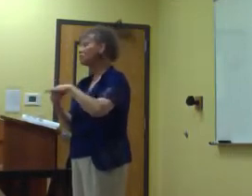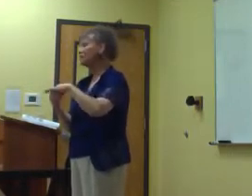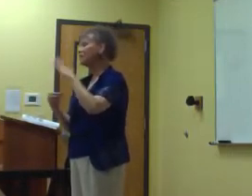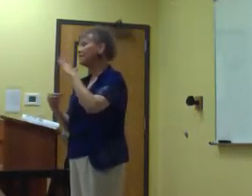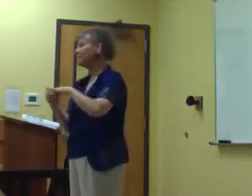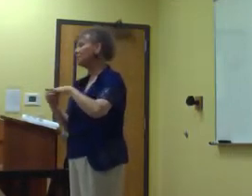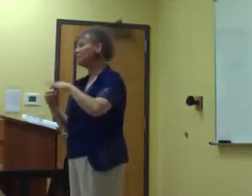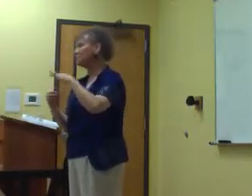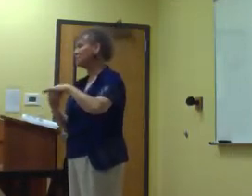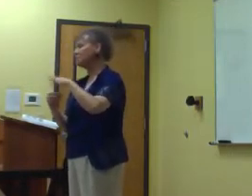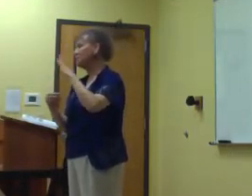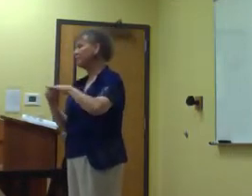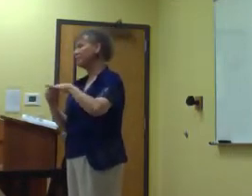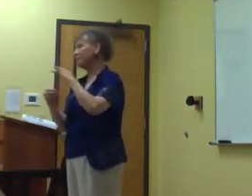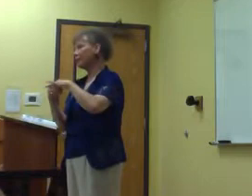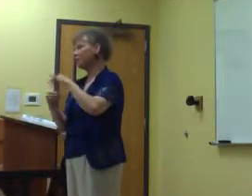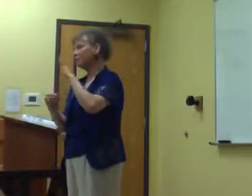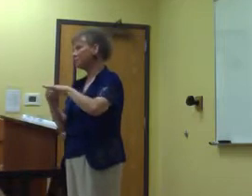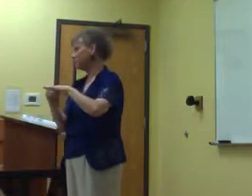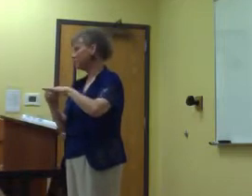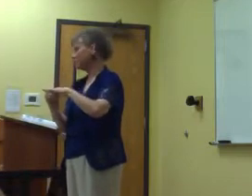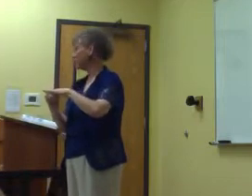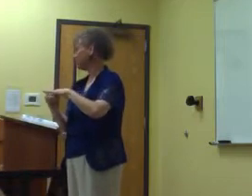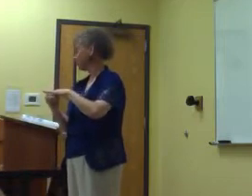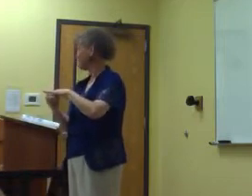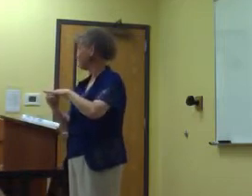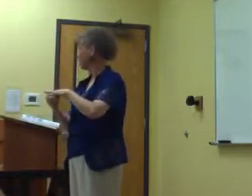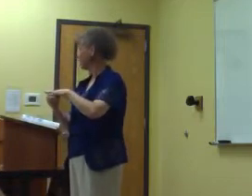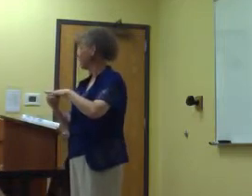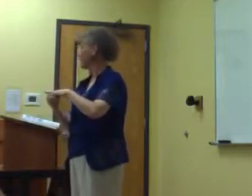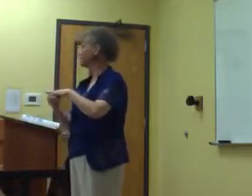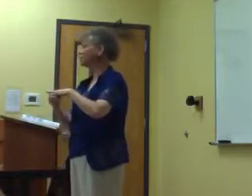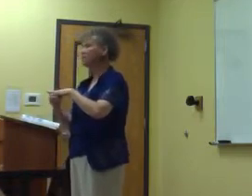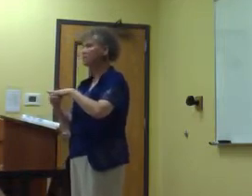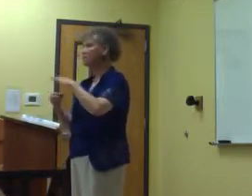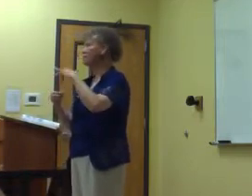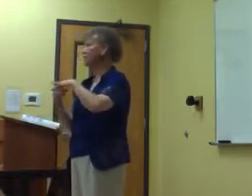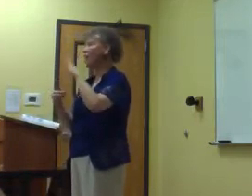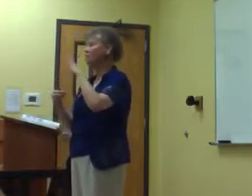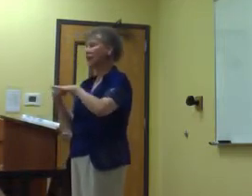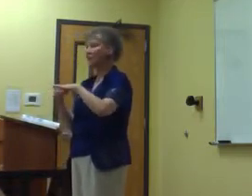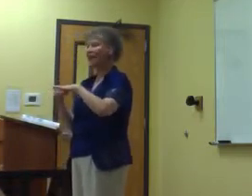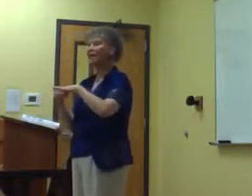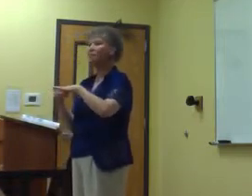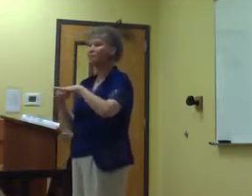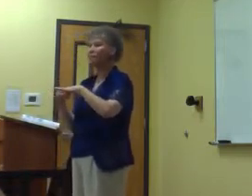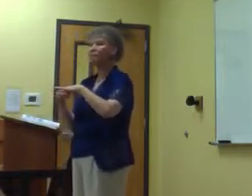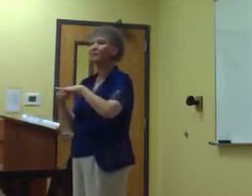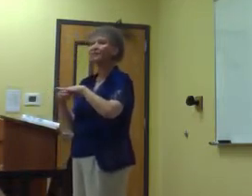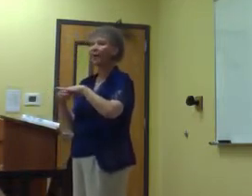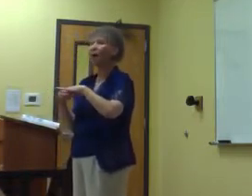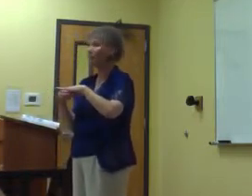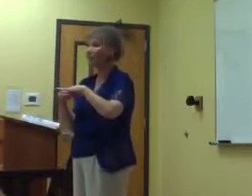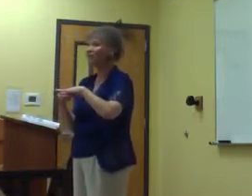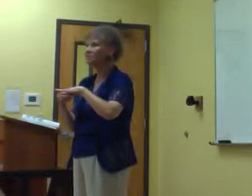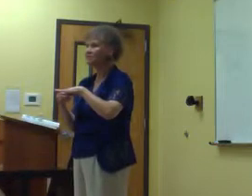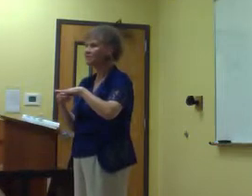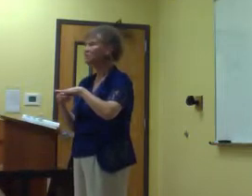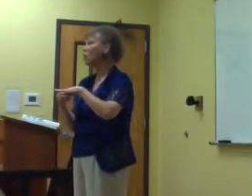Usually, sometimes they'll put, it doesn't work now. Fill it up, sort of. It's just a pop top, like pop.